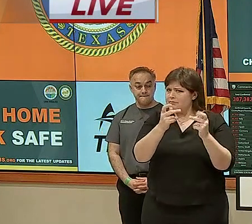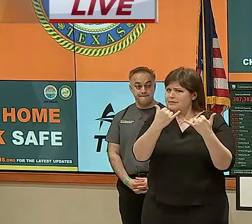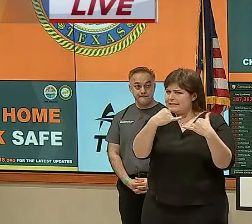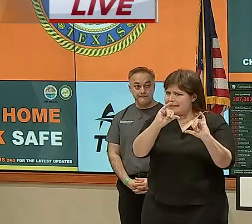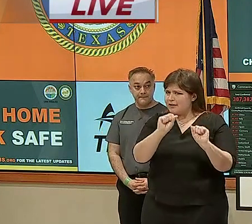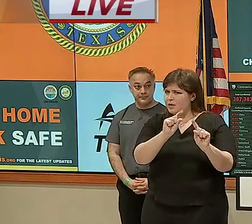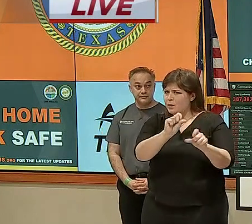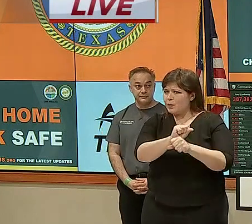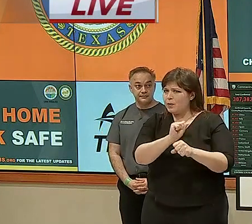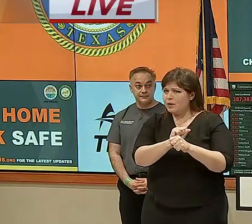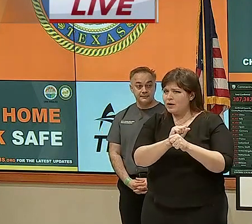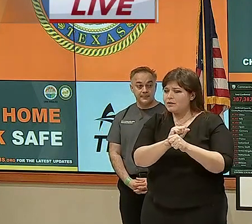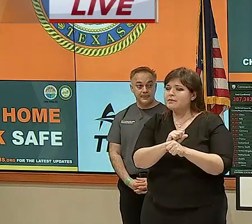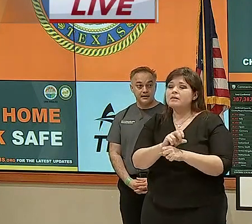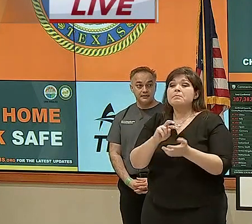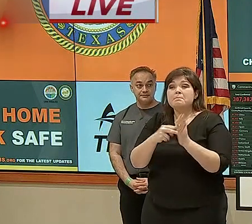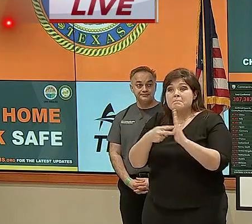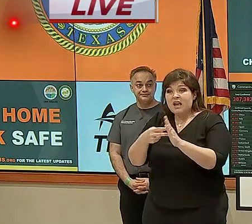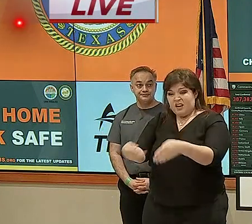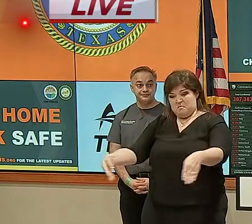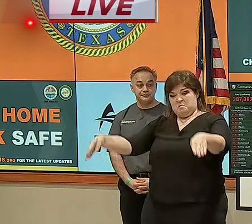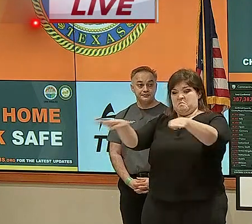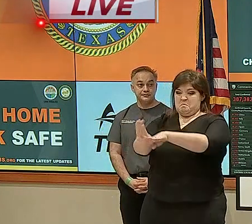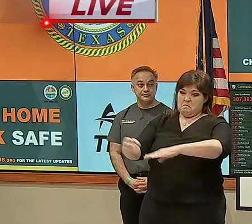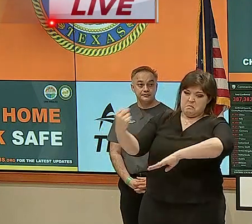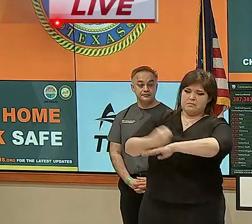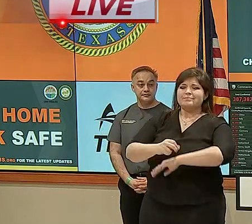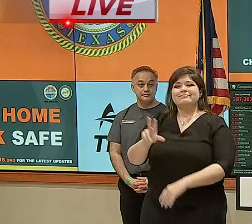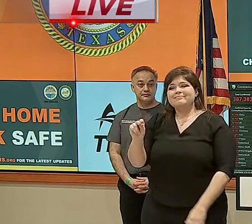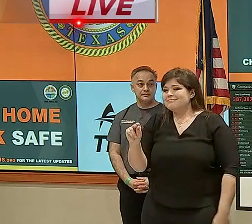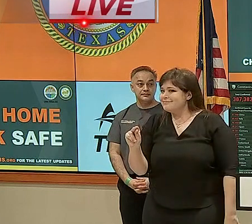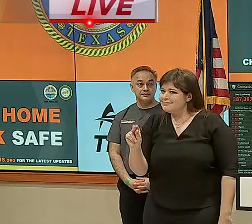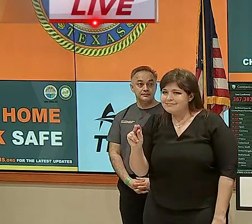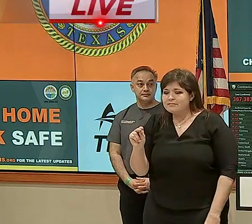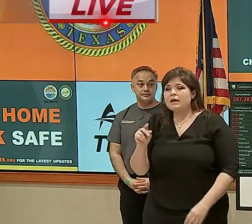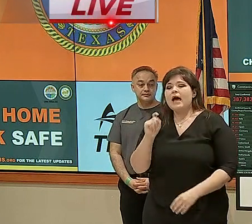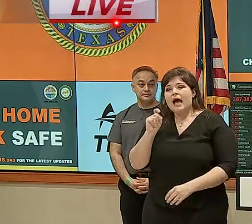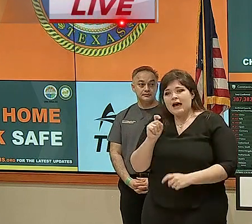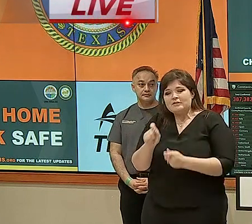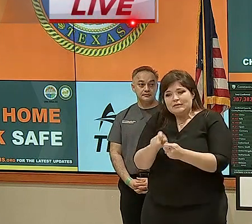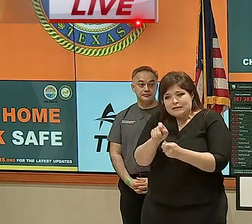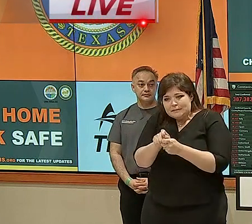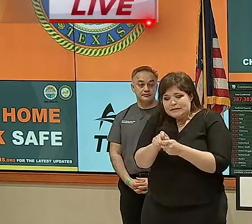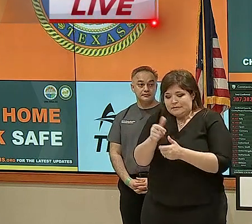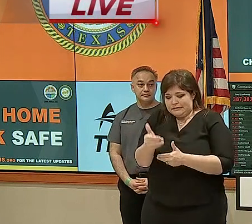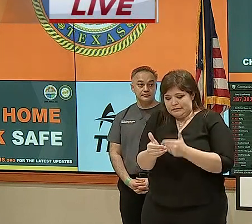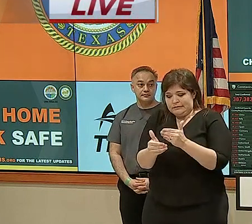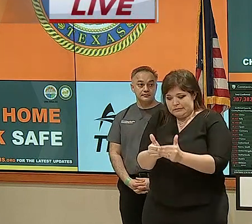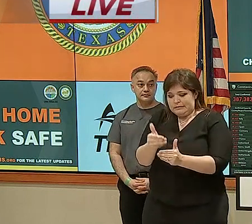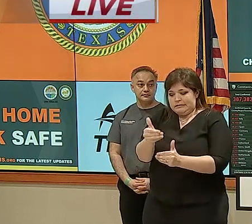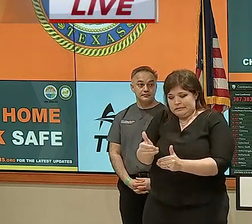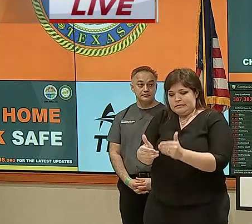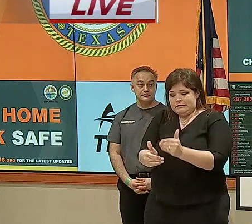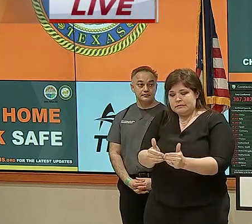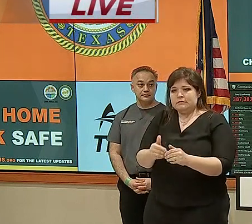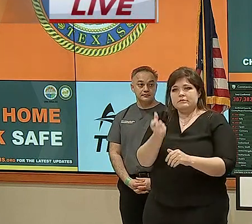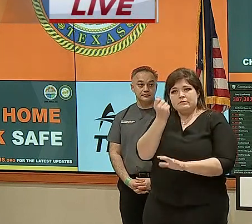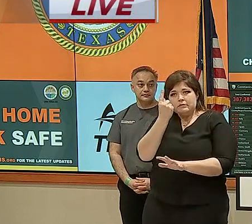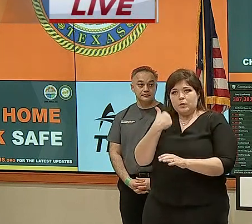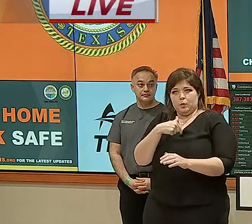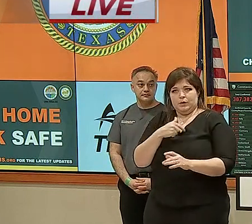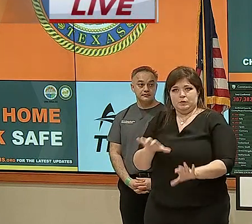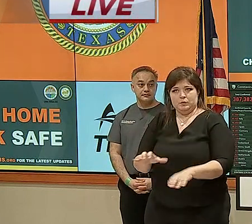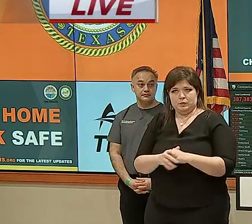simply being smart and being strategic. But neither is this the time to be trying to second guess